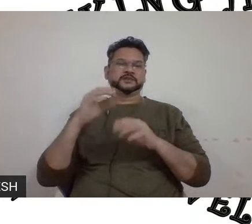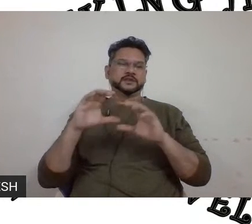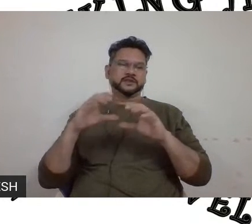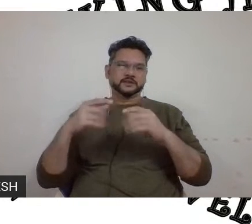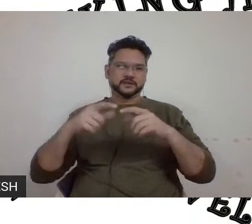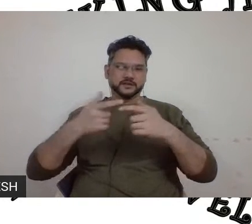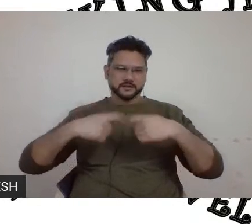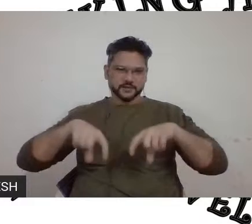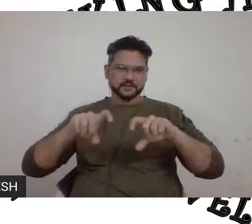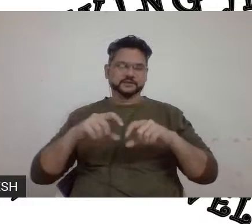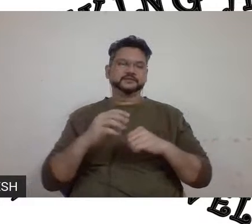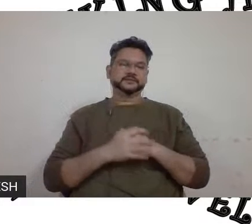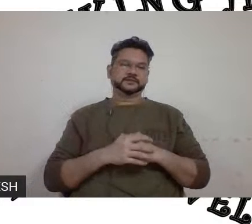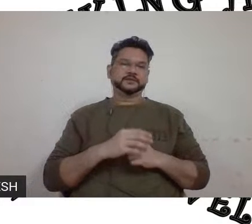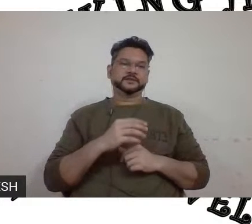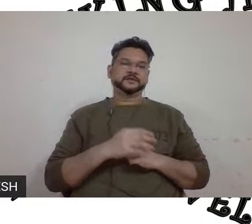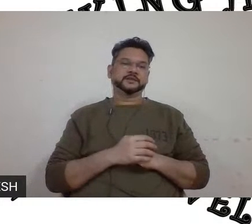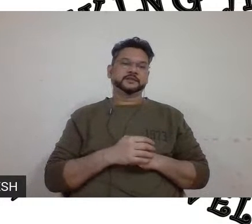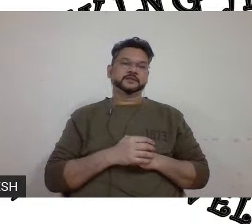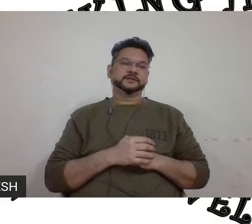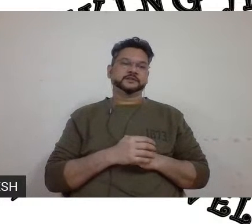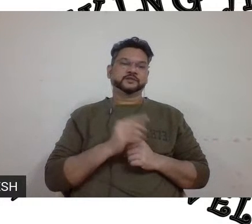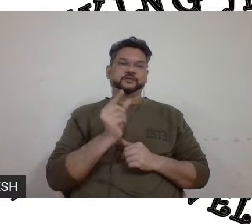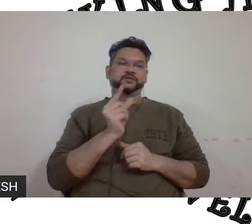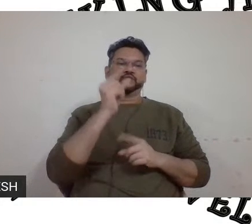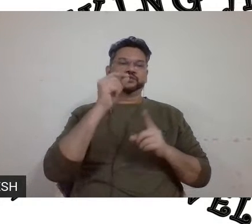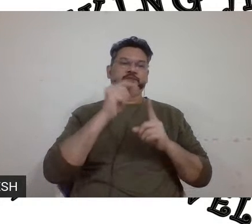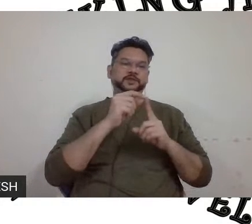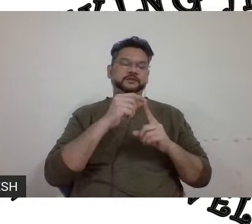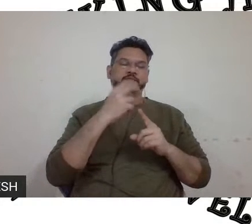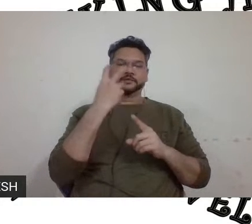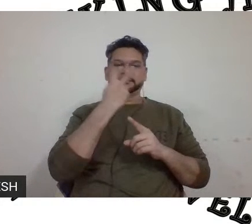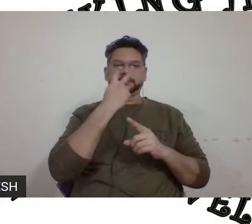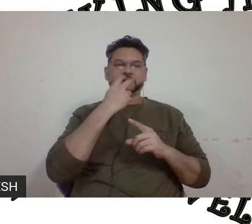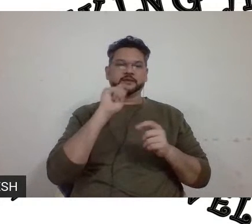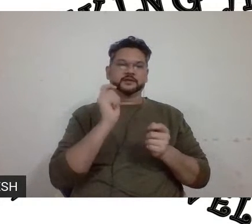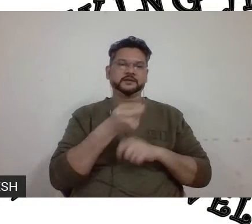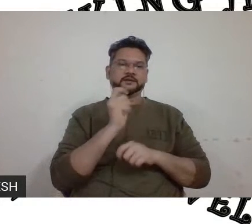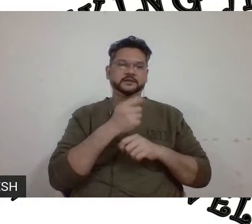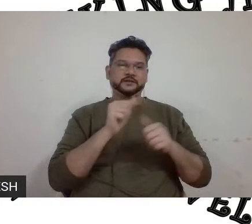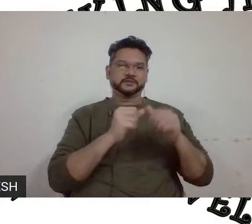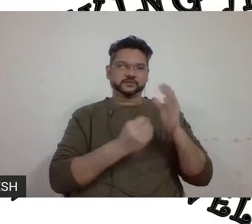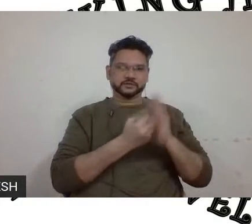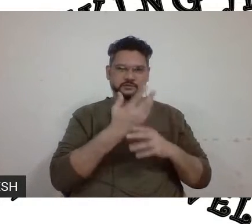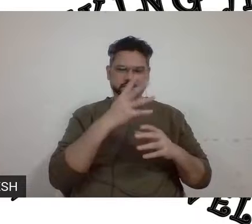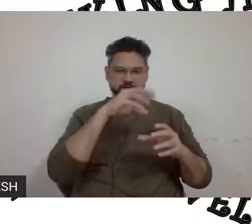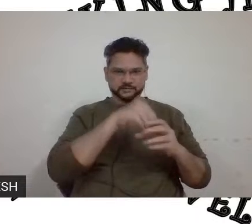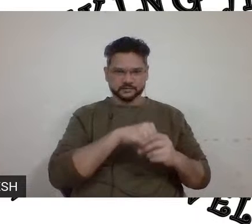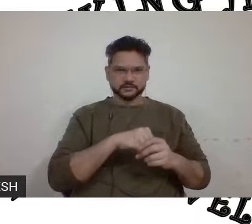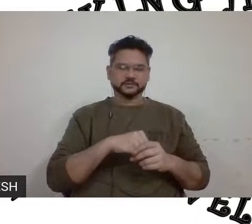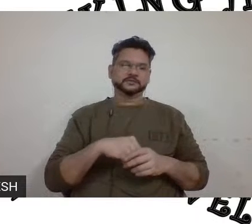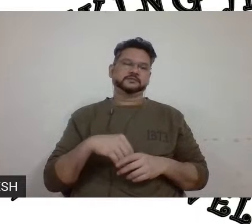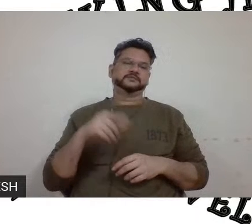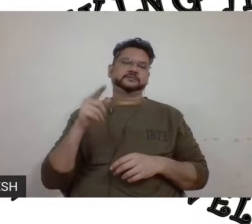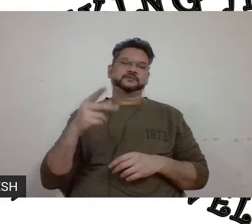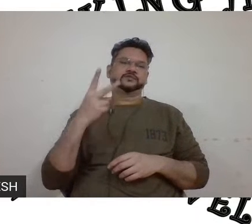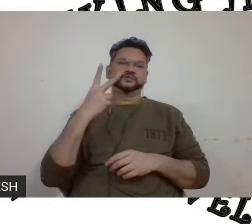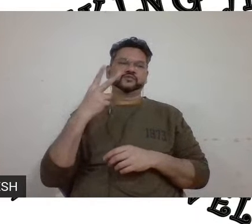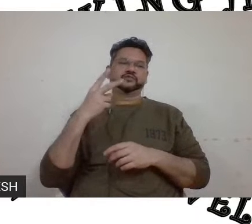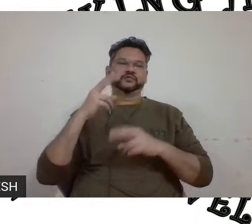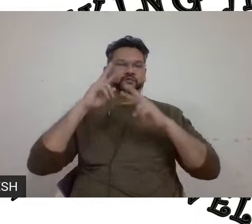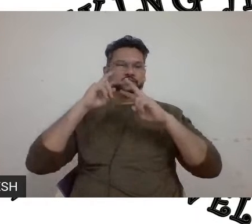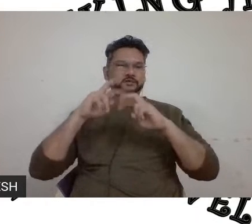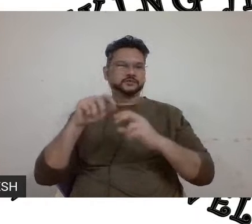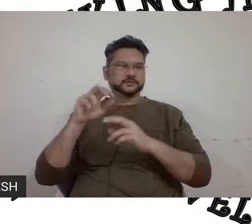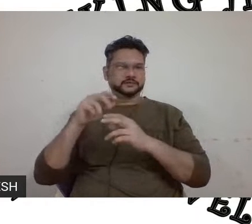the Blind. Sir has published 8 chapters, 2 research papers, 2 research articles, 1 article,